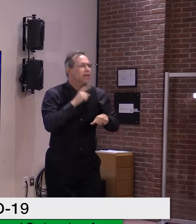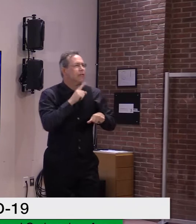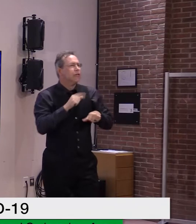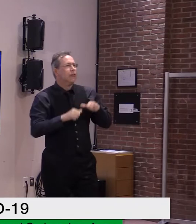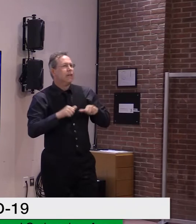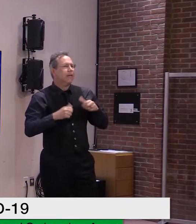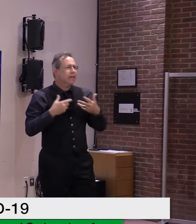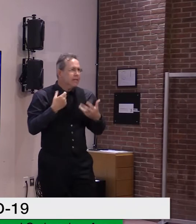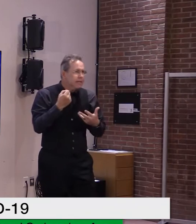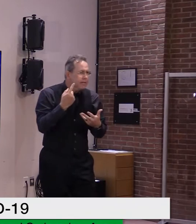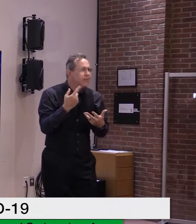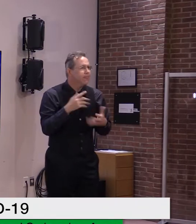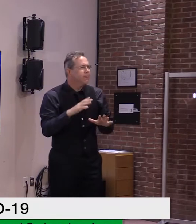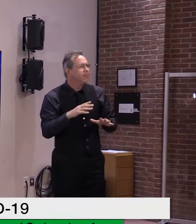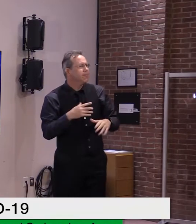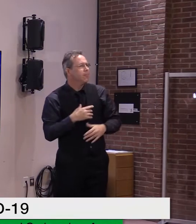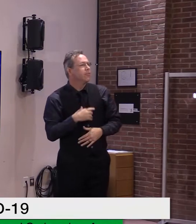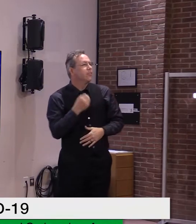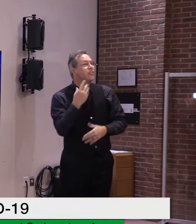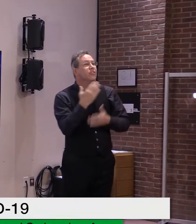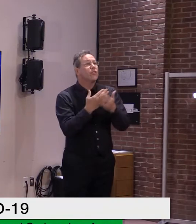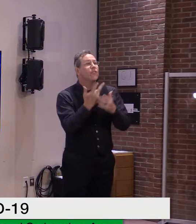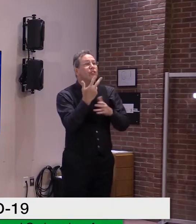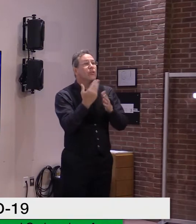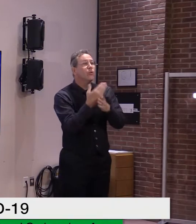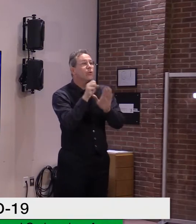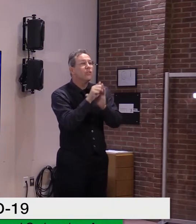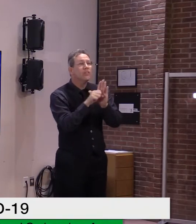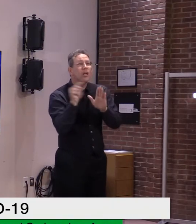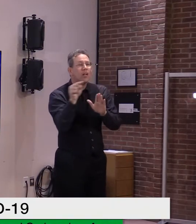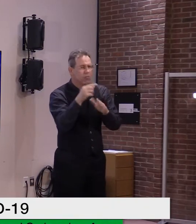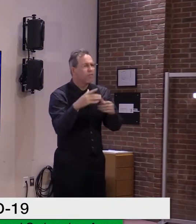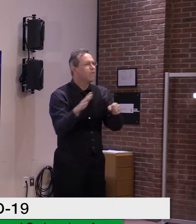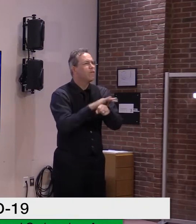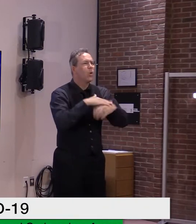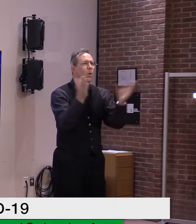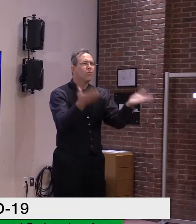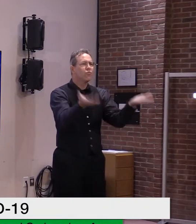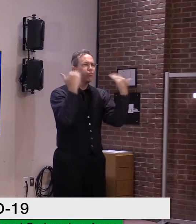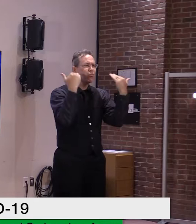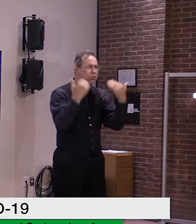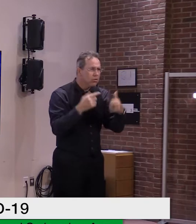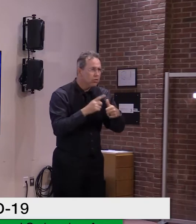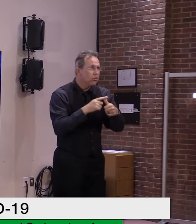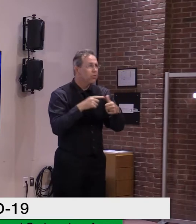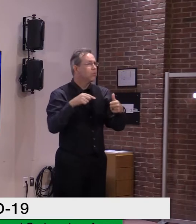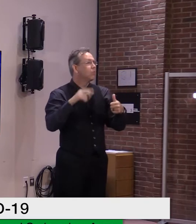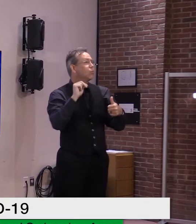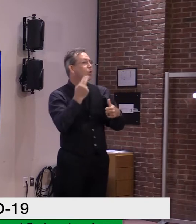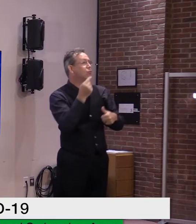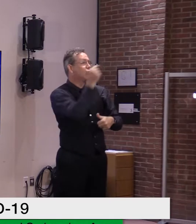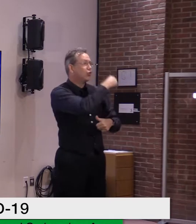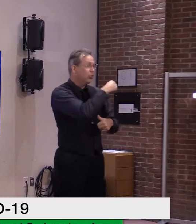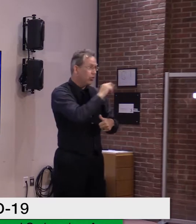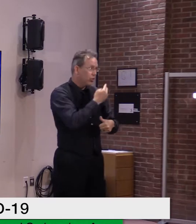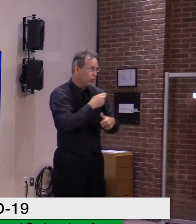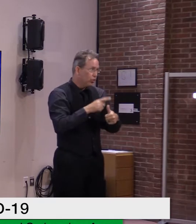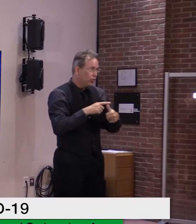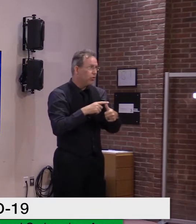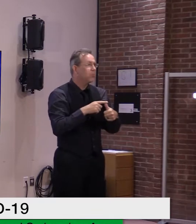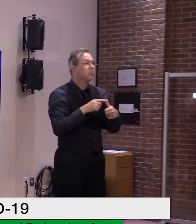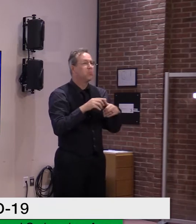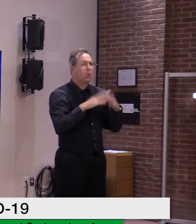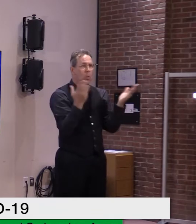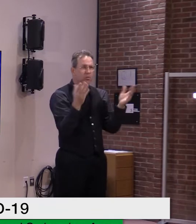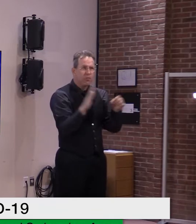recently fully reopened. First, with New Hampshire, which fully reopened on May 7th, we see that they have continued